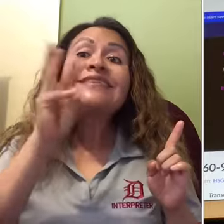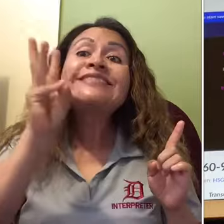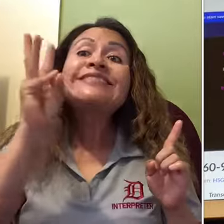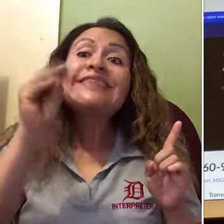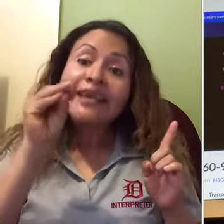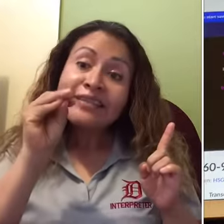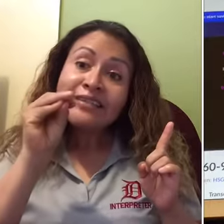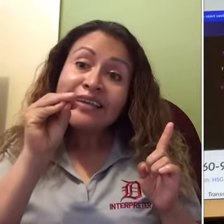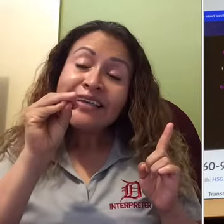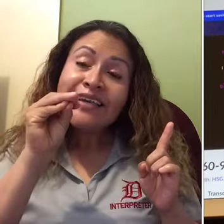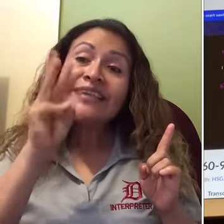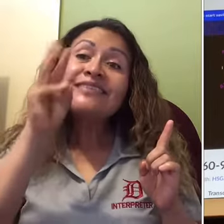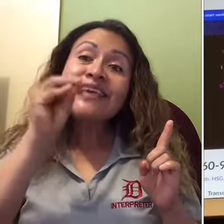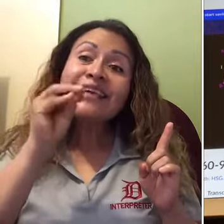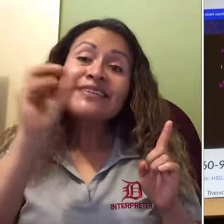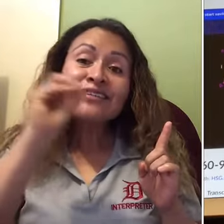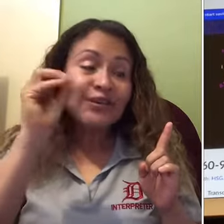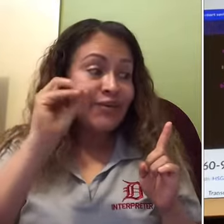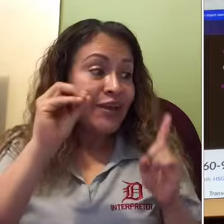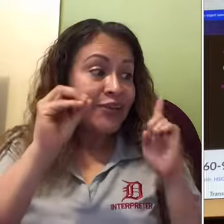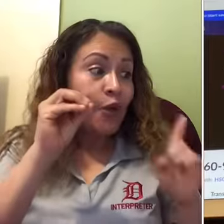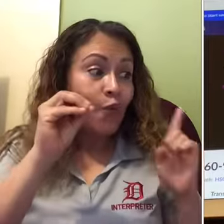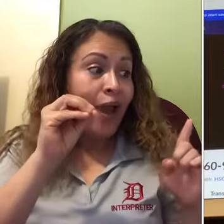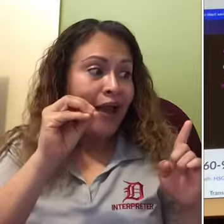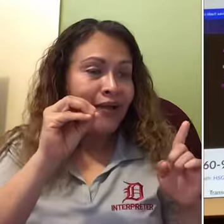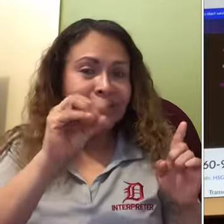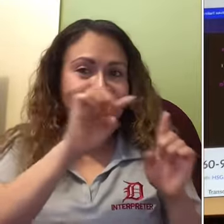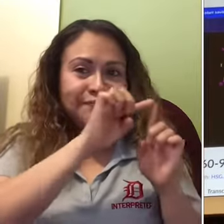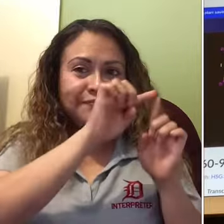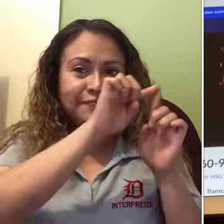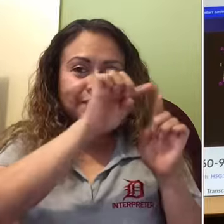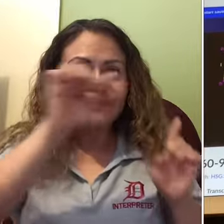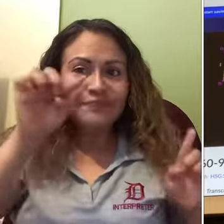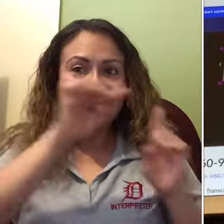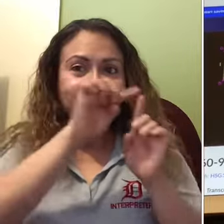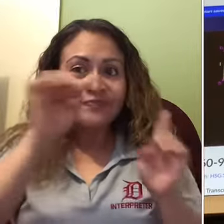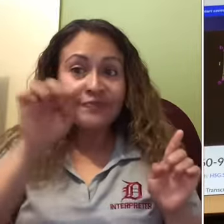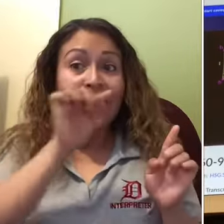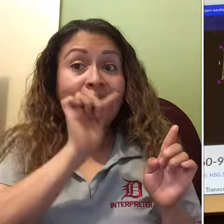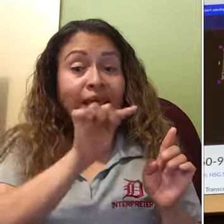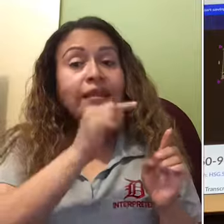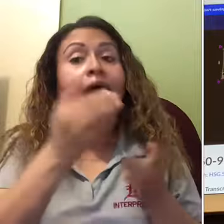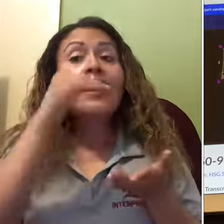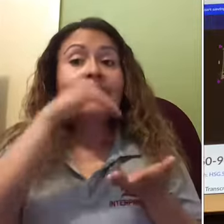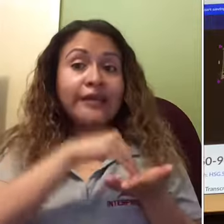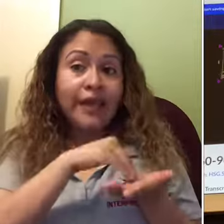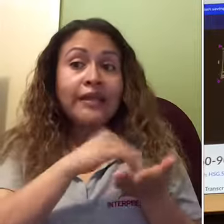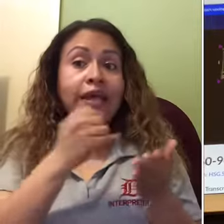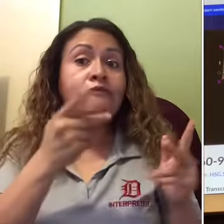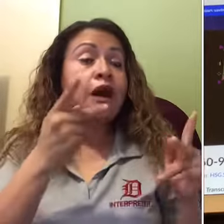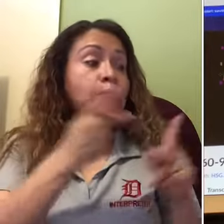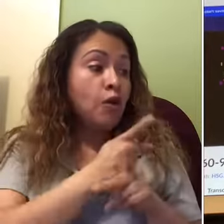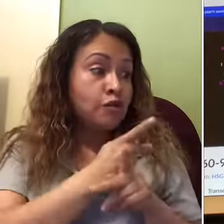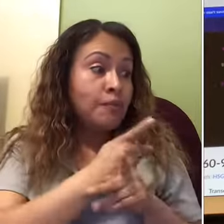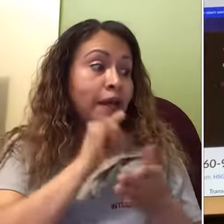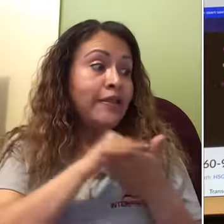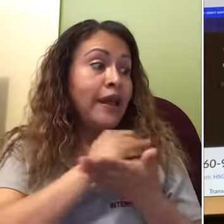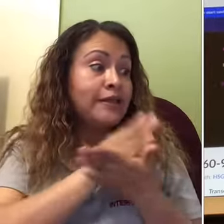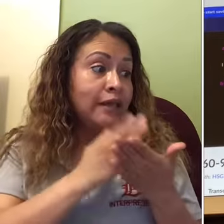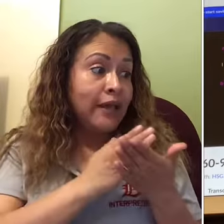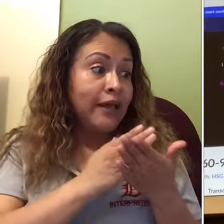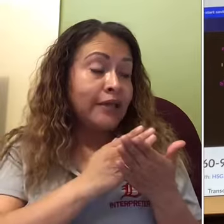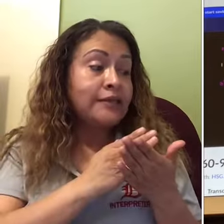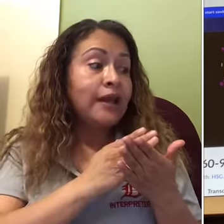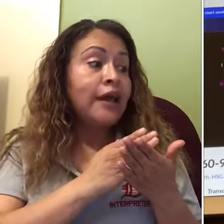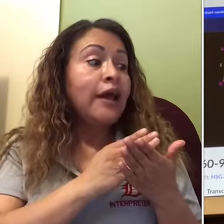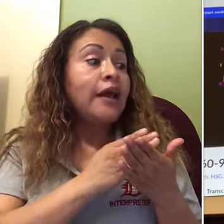side. This is the one opposite the 60-degree side. So once again, if we multiply this side times